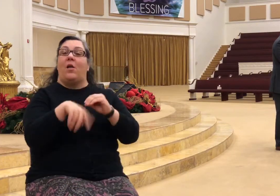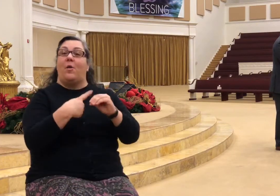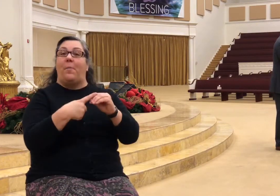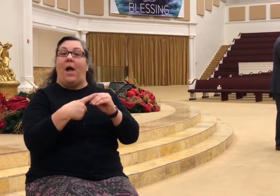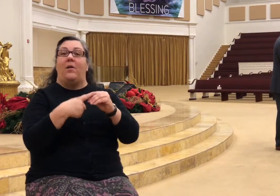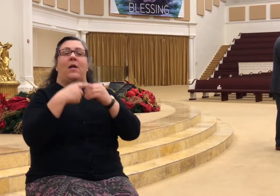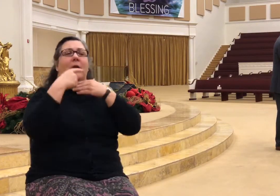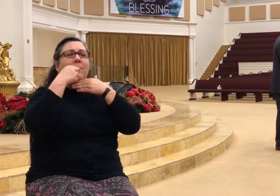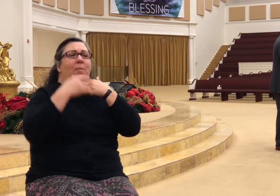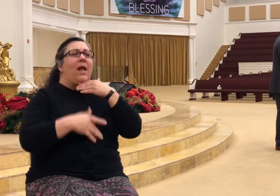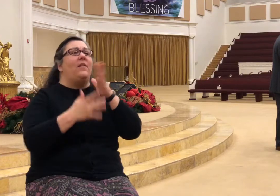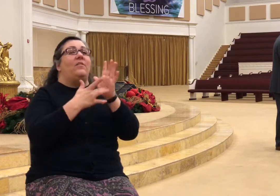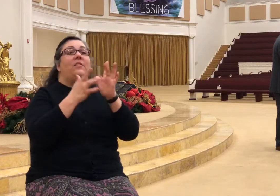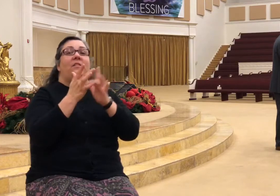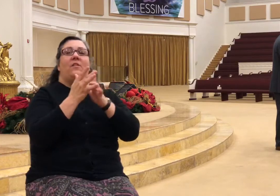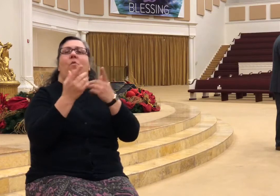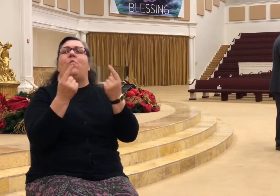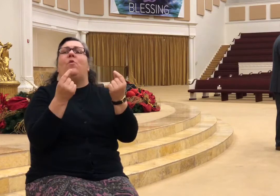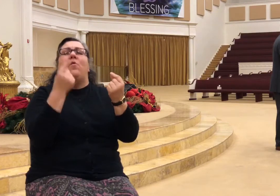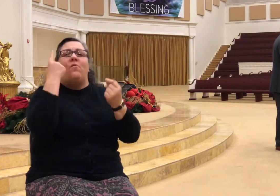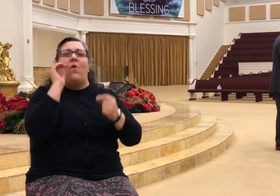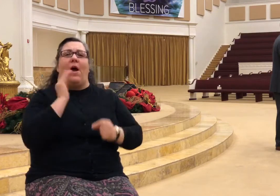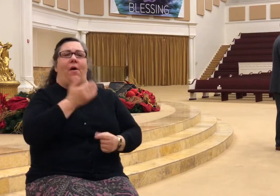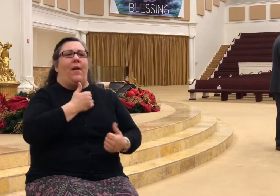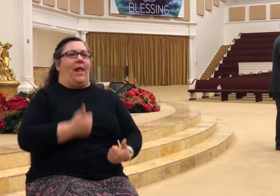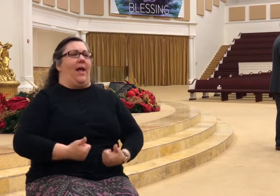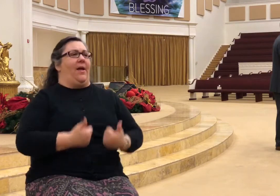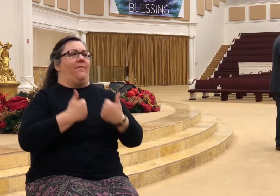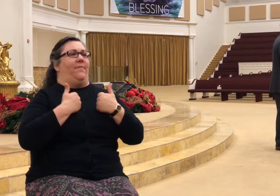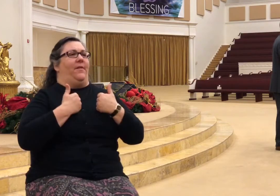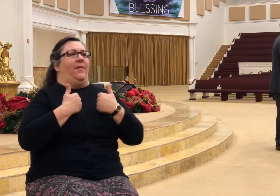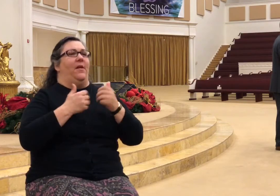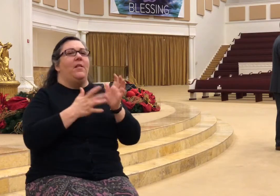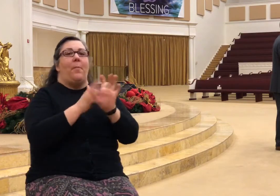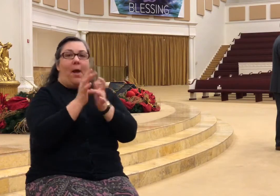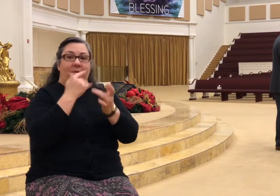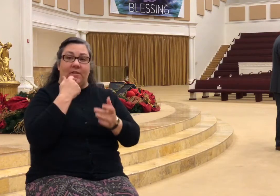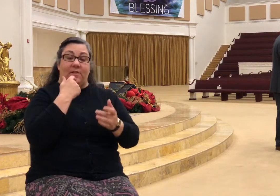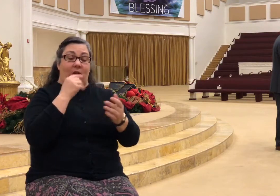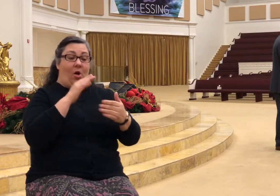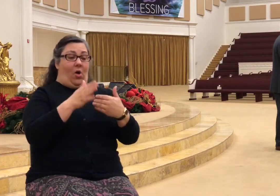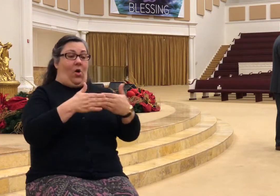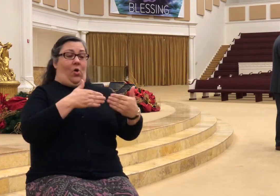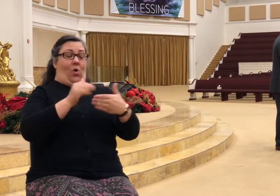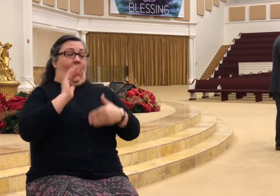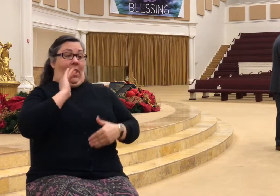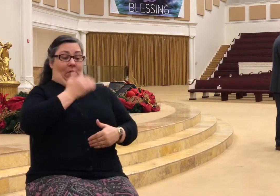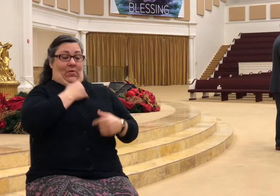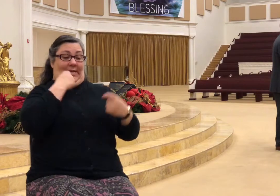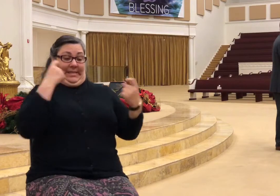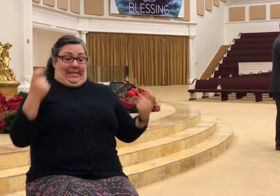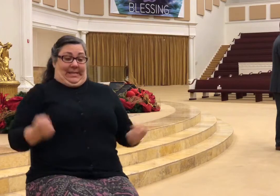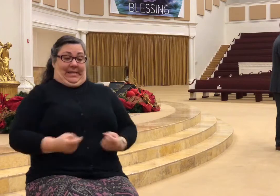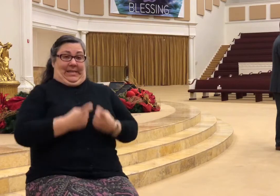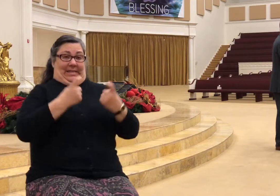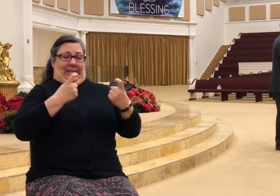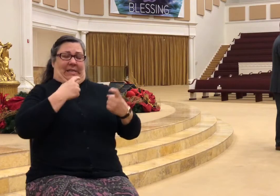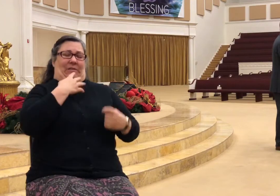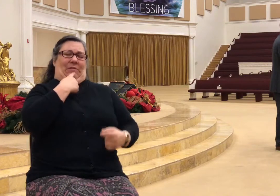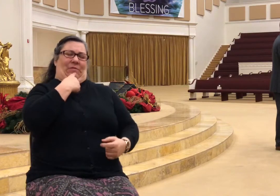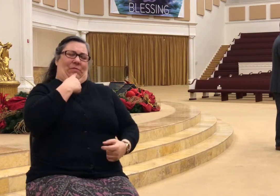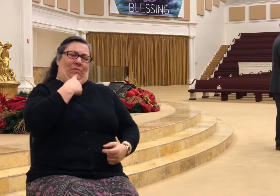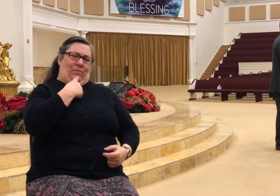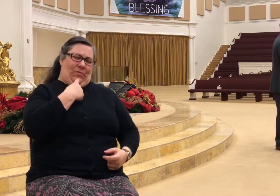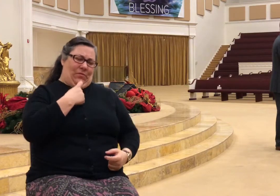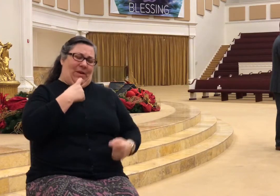of Jesus does for our life. The Bible talks about, though our sins are scarlet, he makes them white as